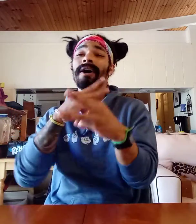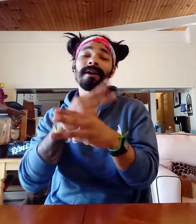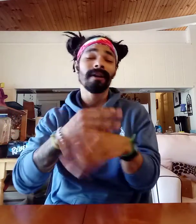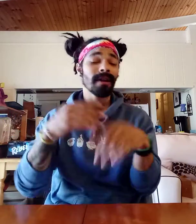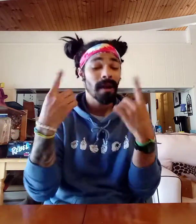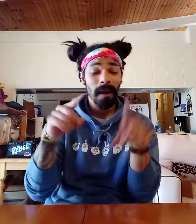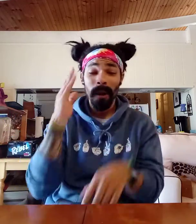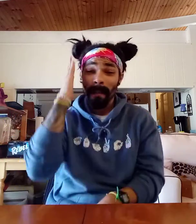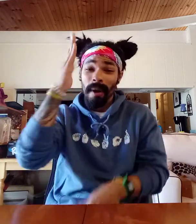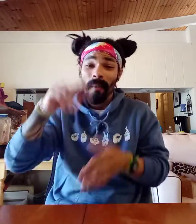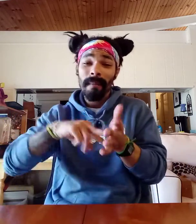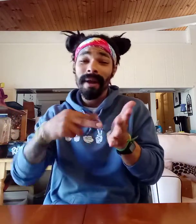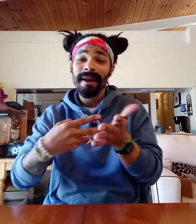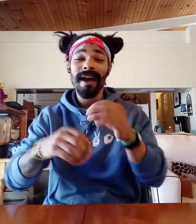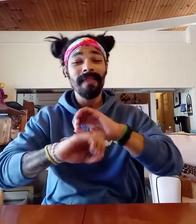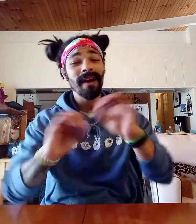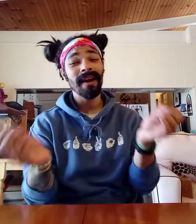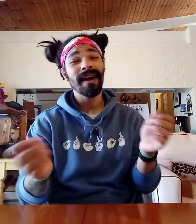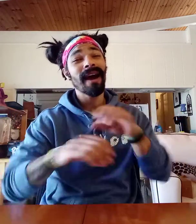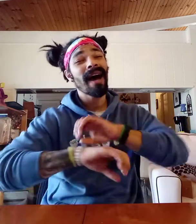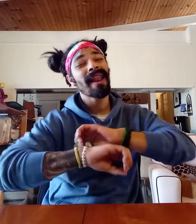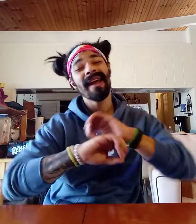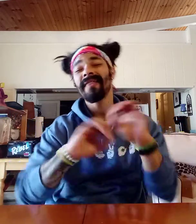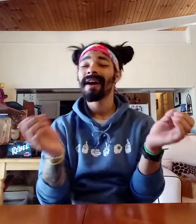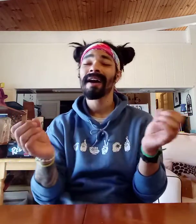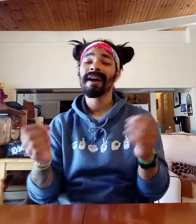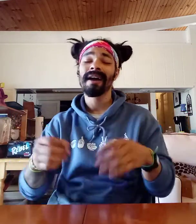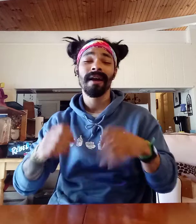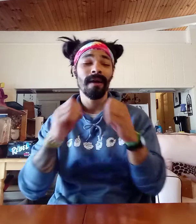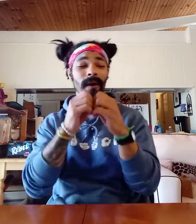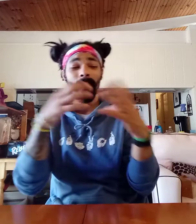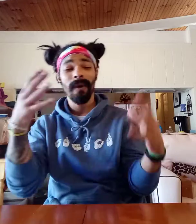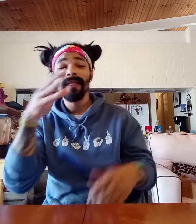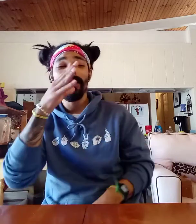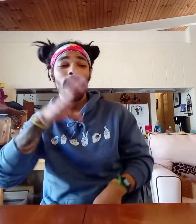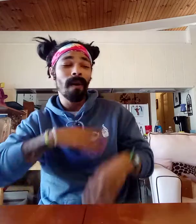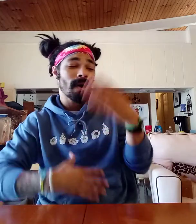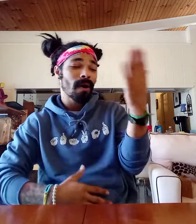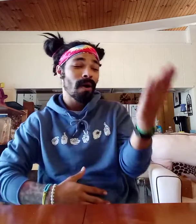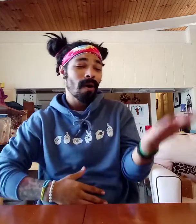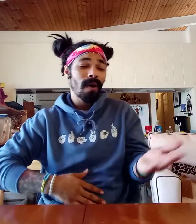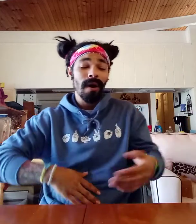But it wouldn't be nothing Nothing Not a woman or a girl